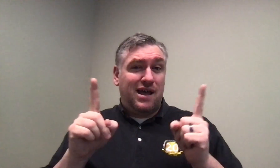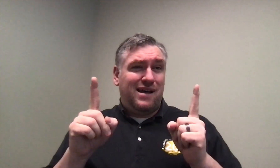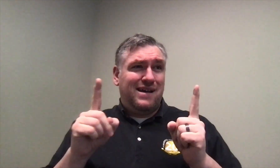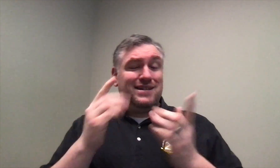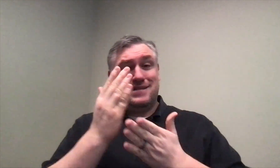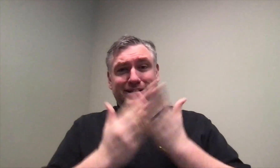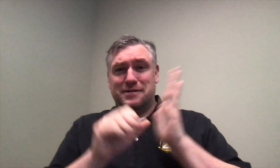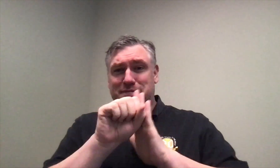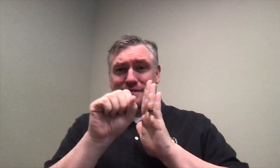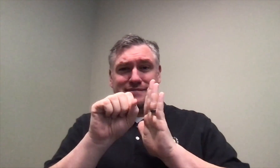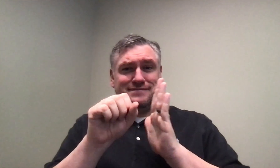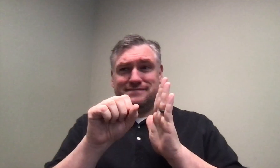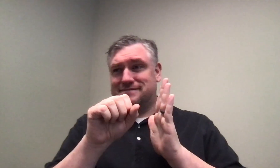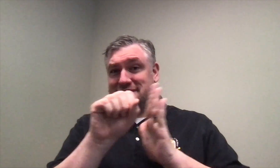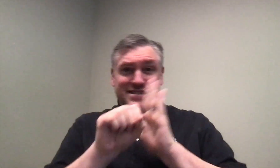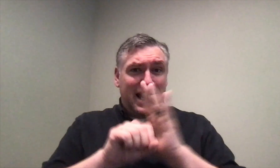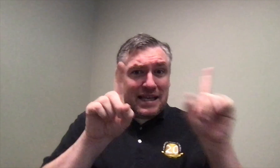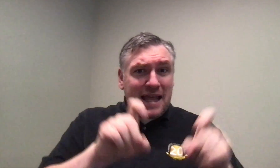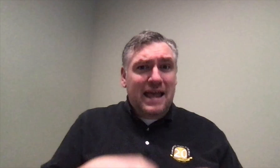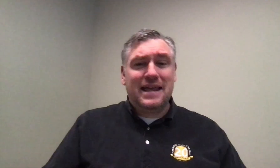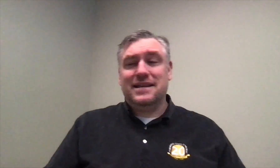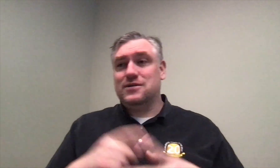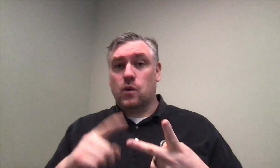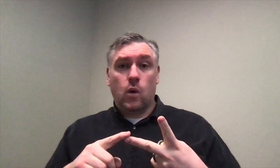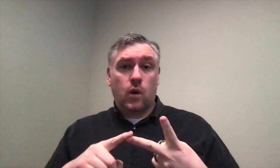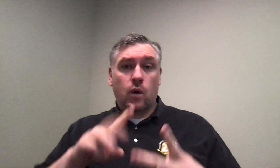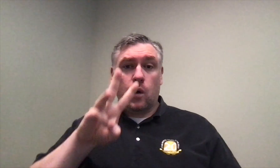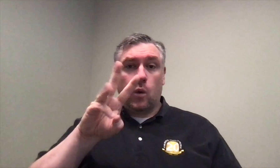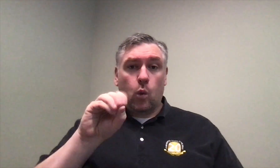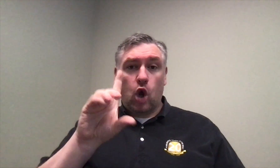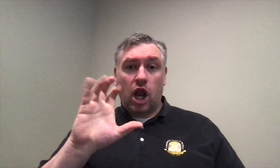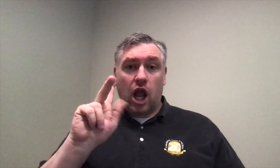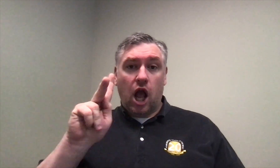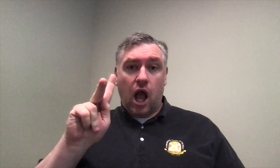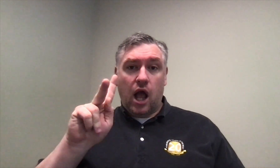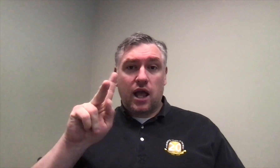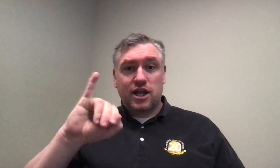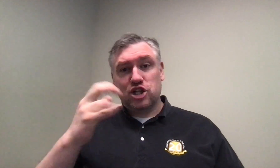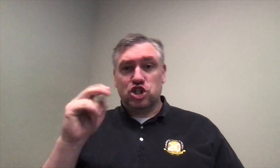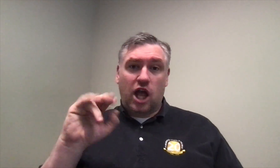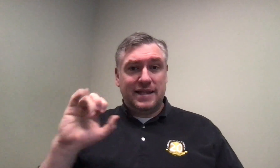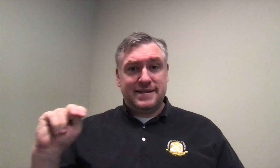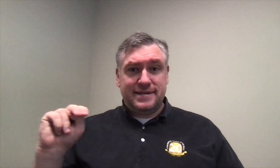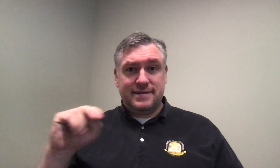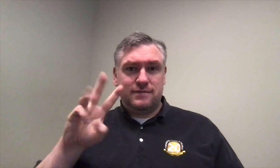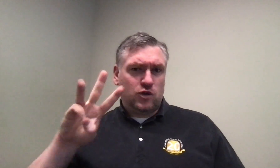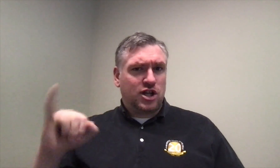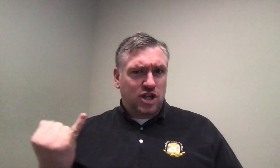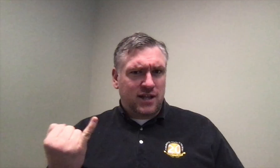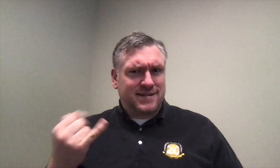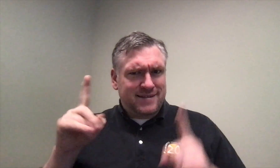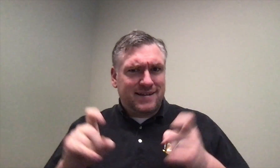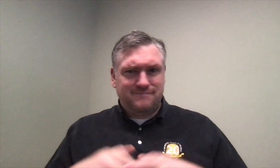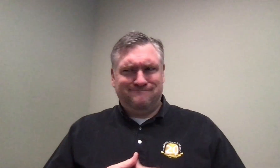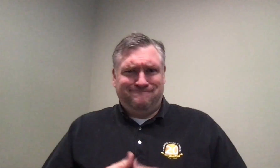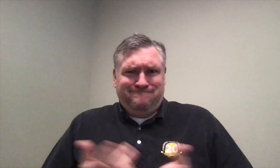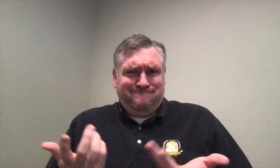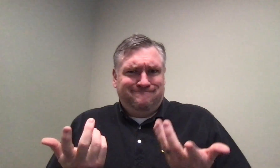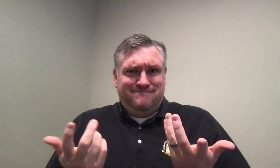on. But some state tests or the Woodcock-Johnson, no,